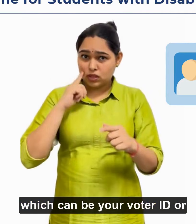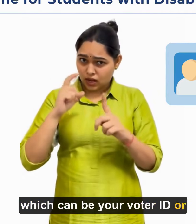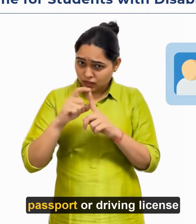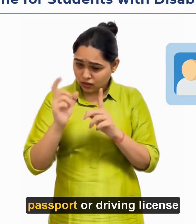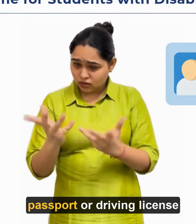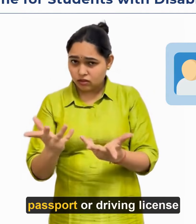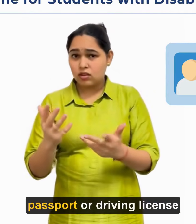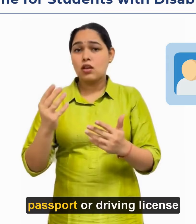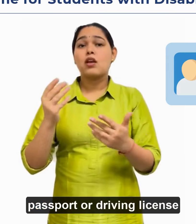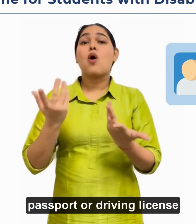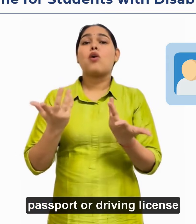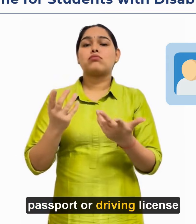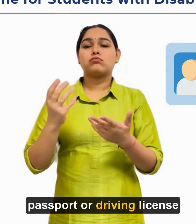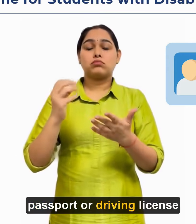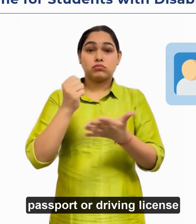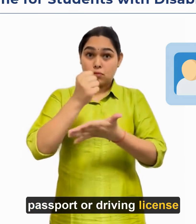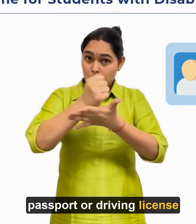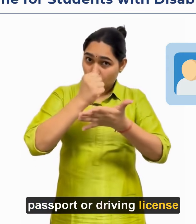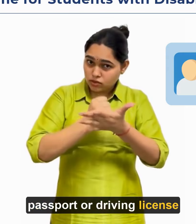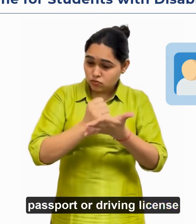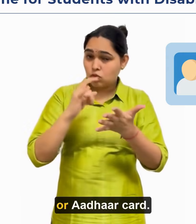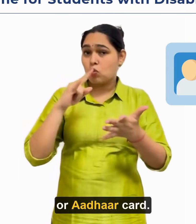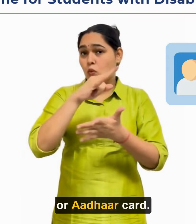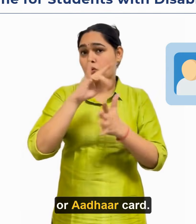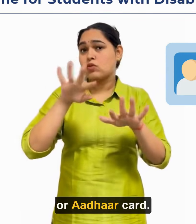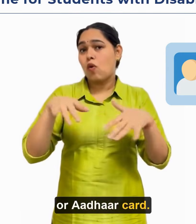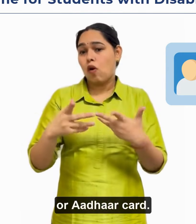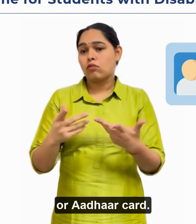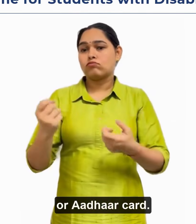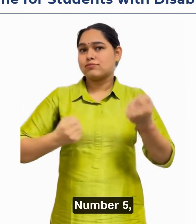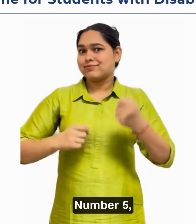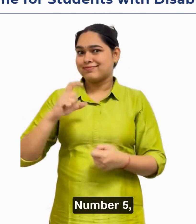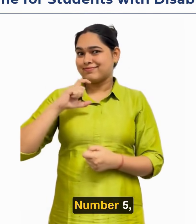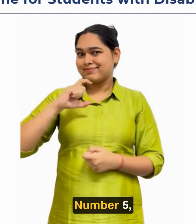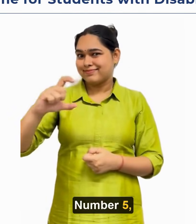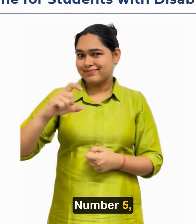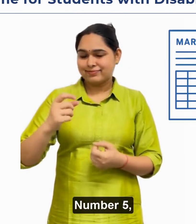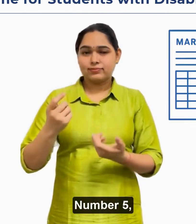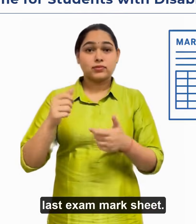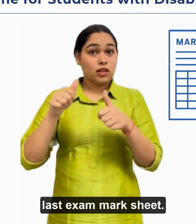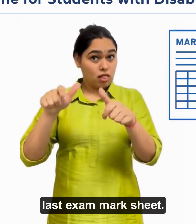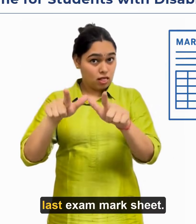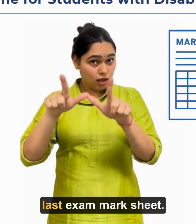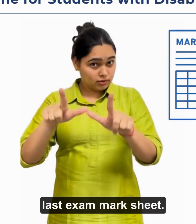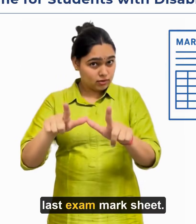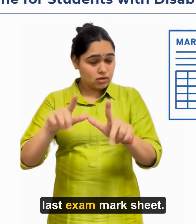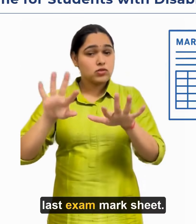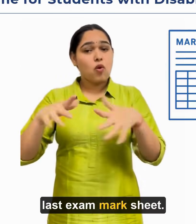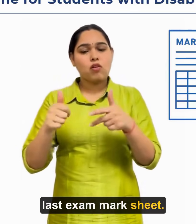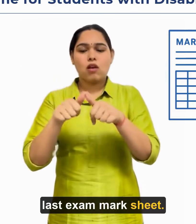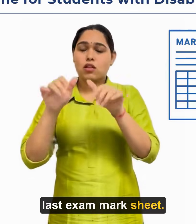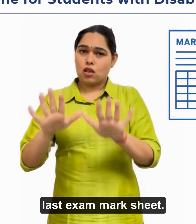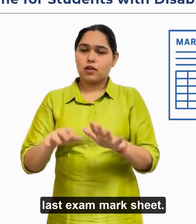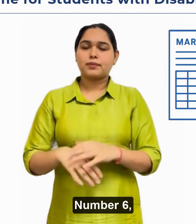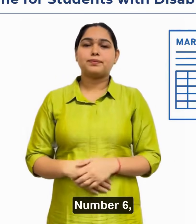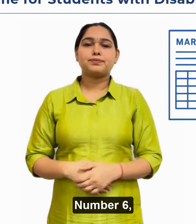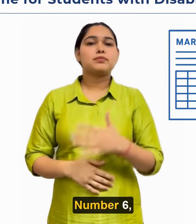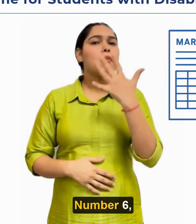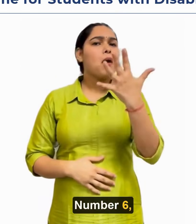or passport or driving license or Aadhaar card. Number 5, last exam mark sheet. Number